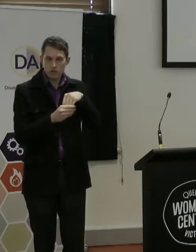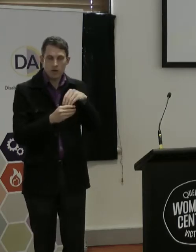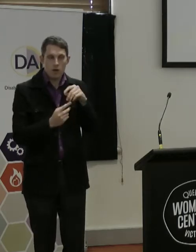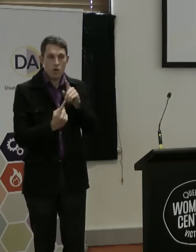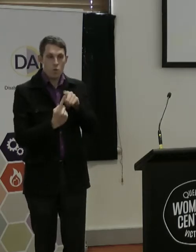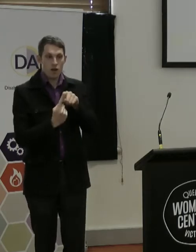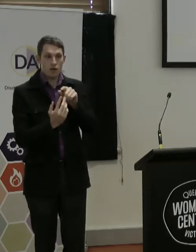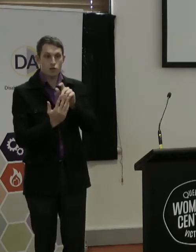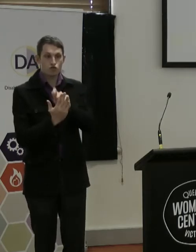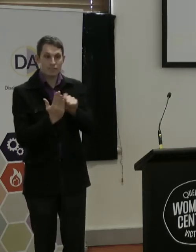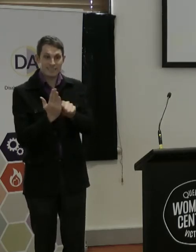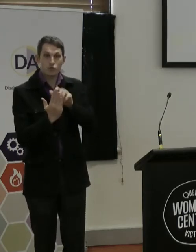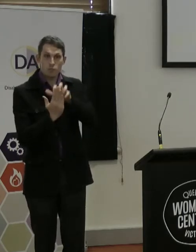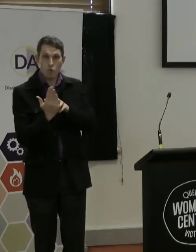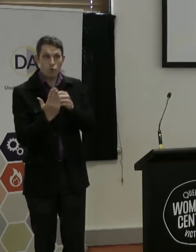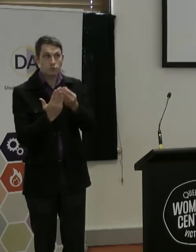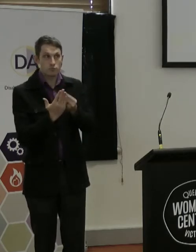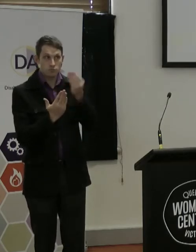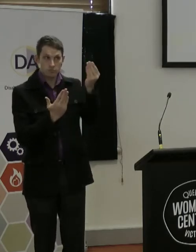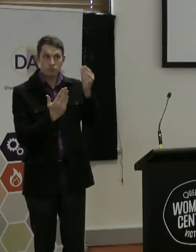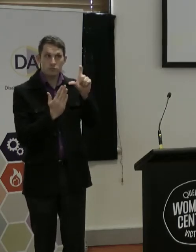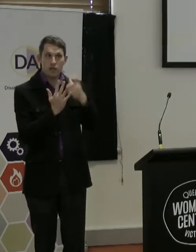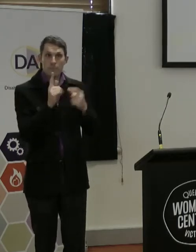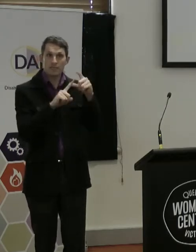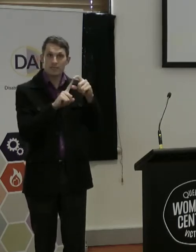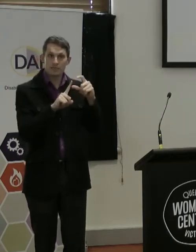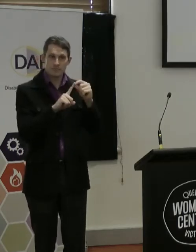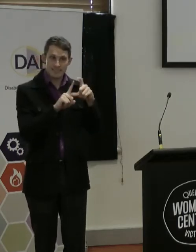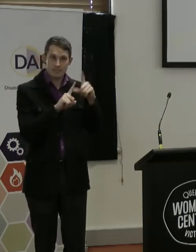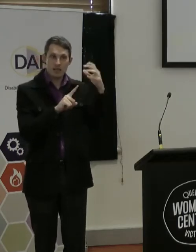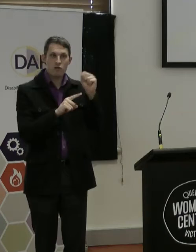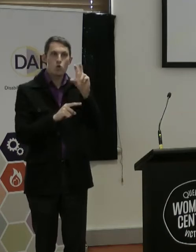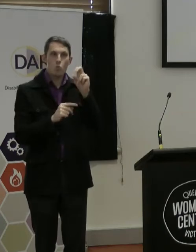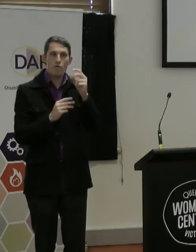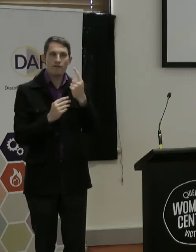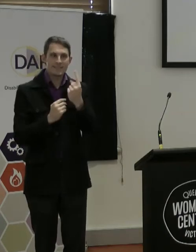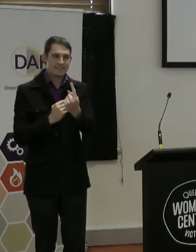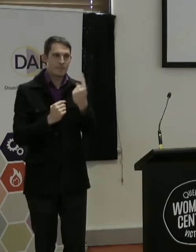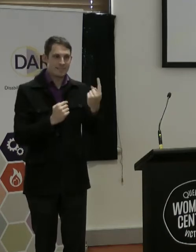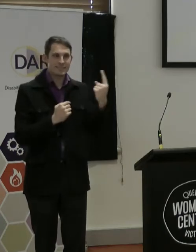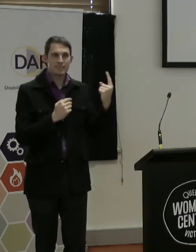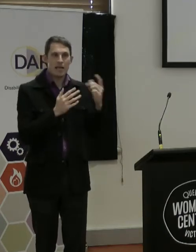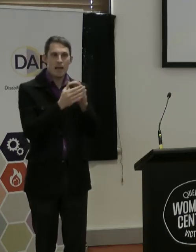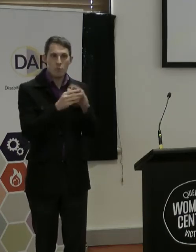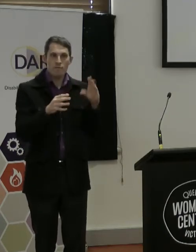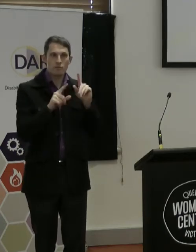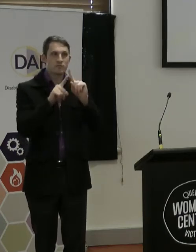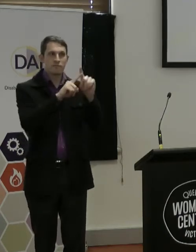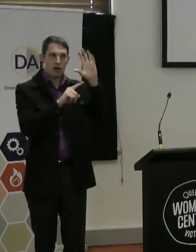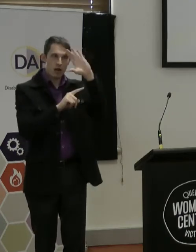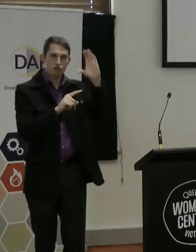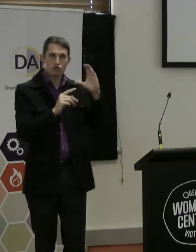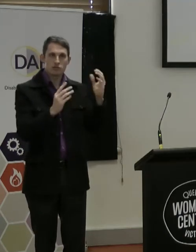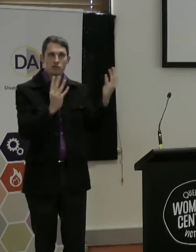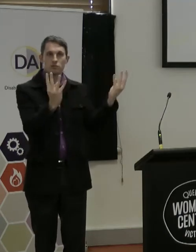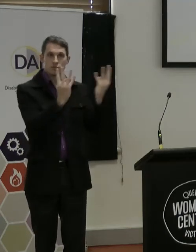on the Rights of Persons with Disabilities, and that's a committee of 12 independent experts. They come from different countries all over the world, but importantly, they're